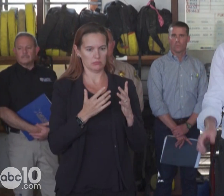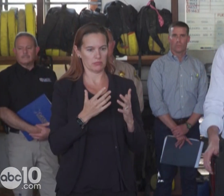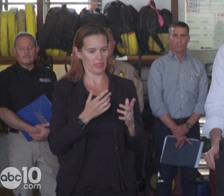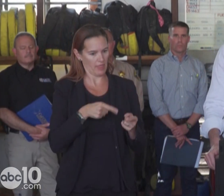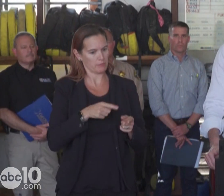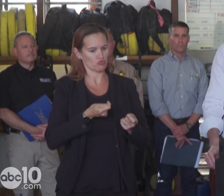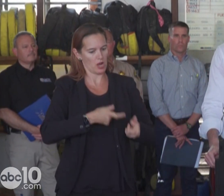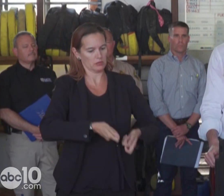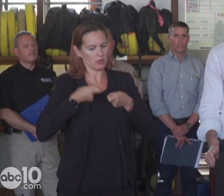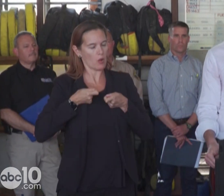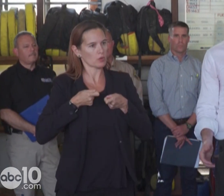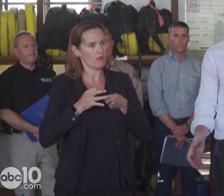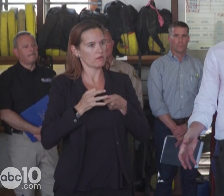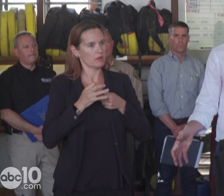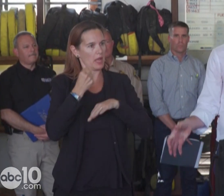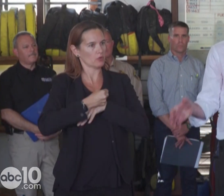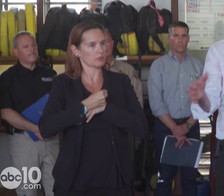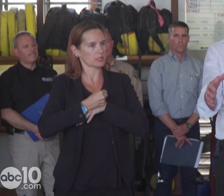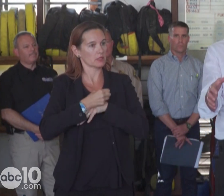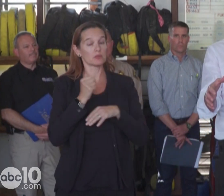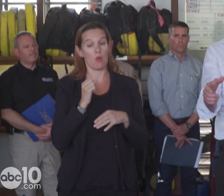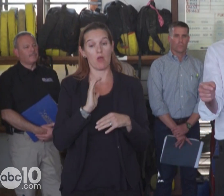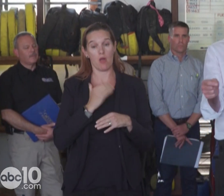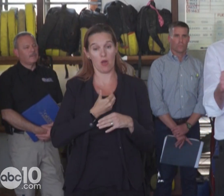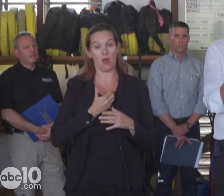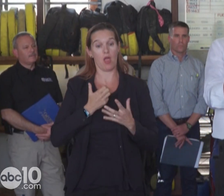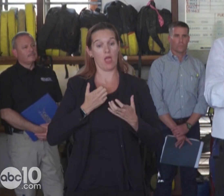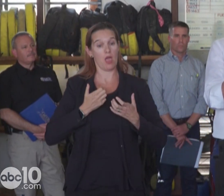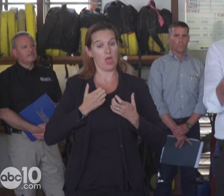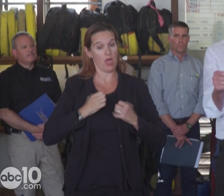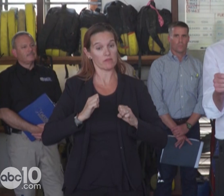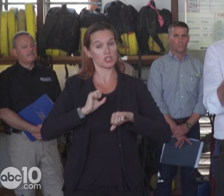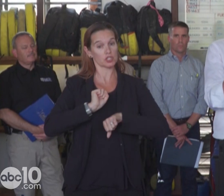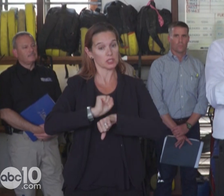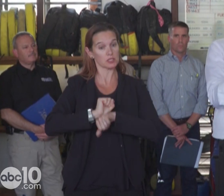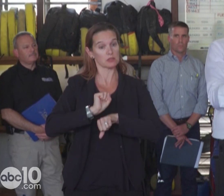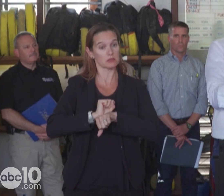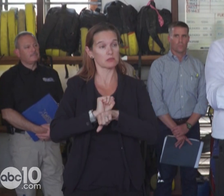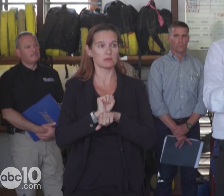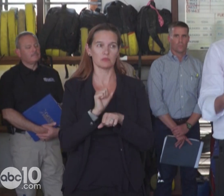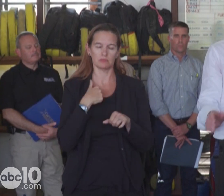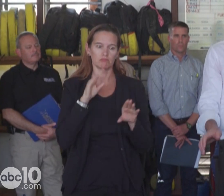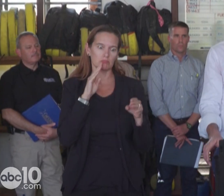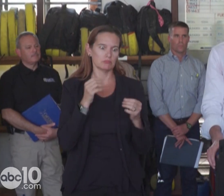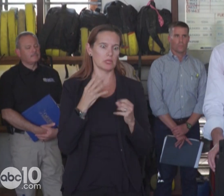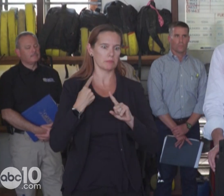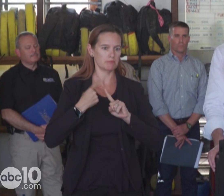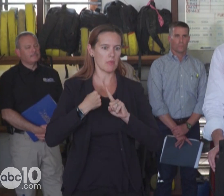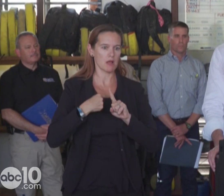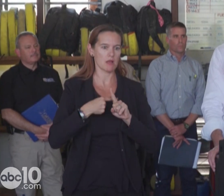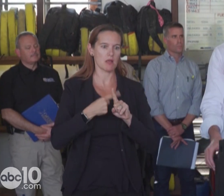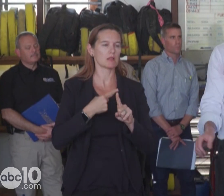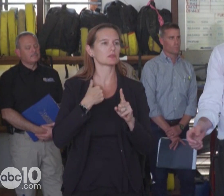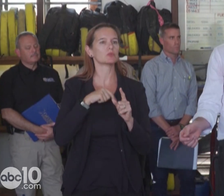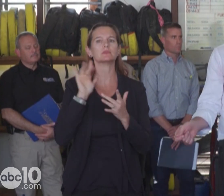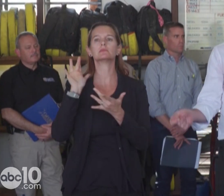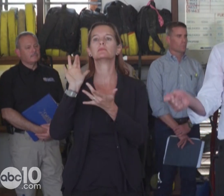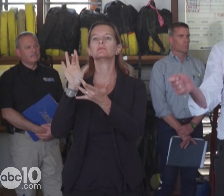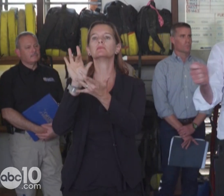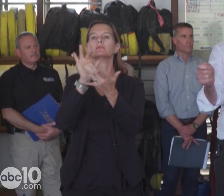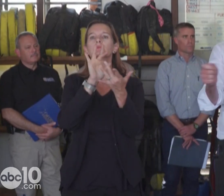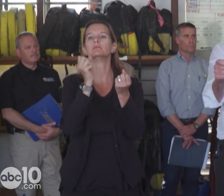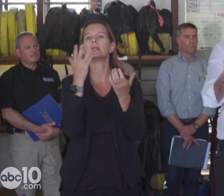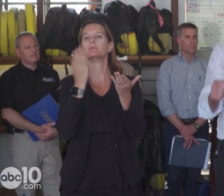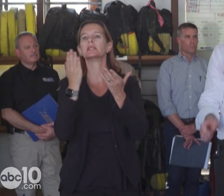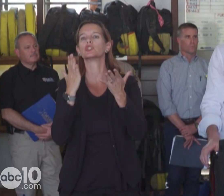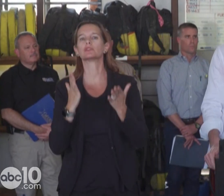hope is, not just my hope, but our efforts have been focused for many, many months as we've reached out to potential bidders to